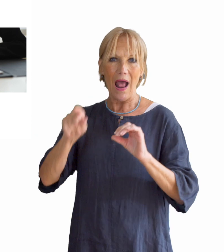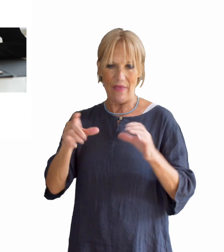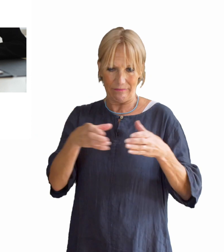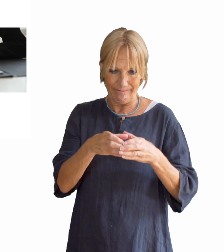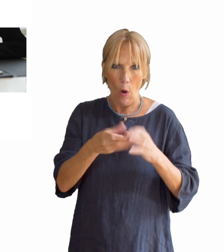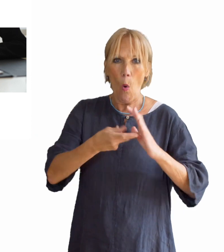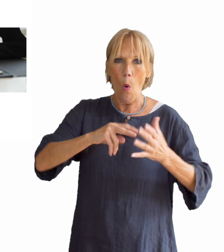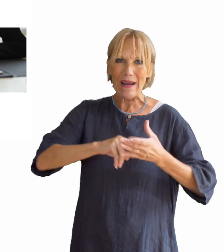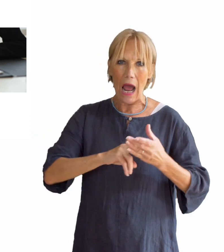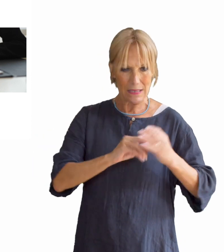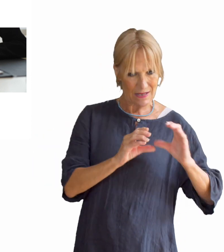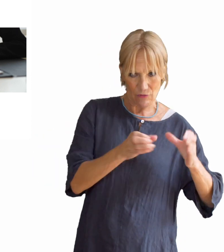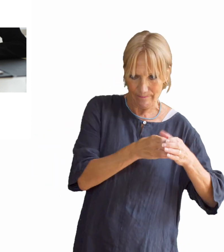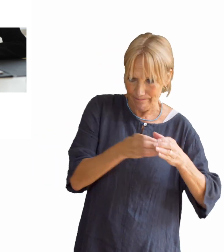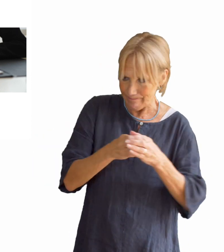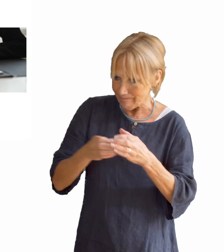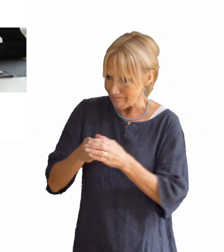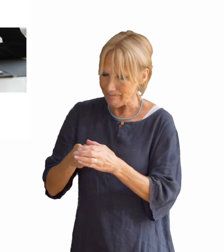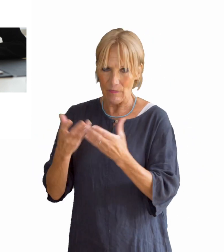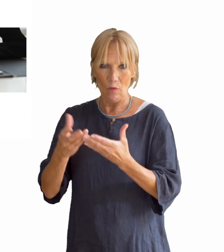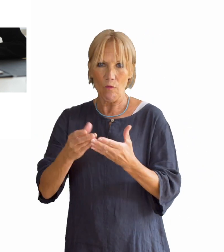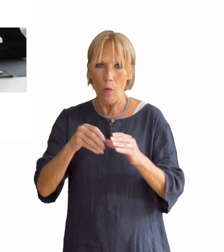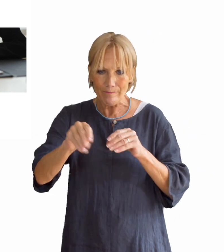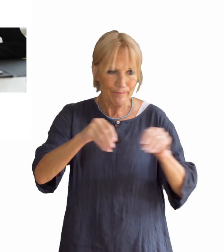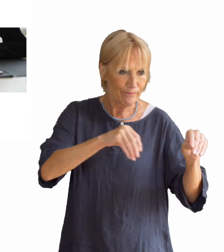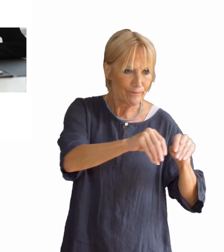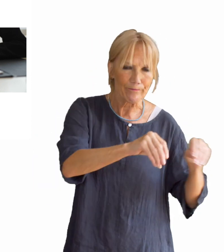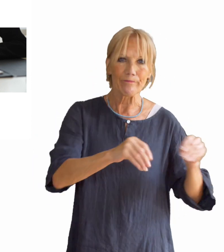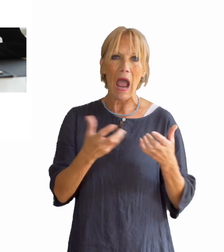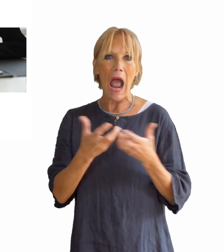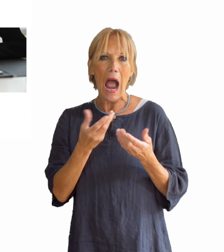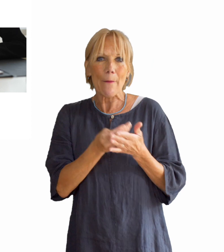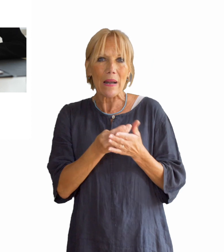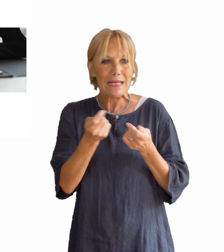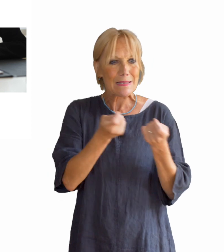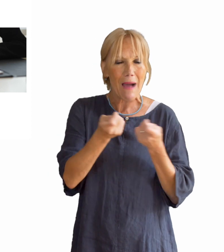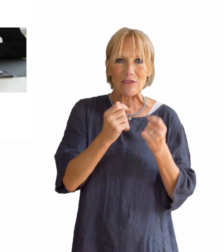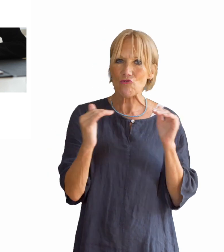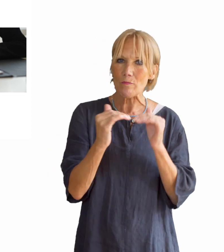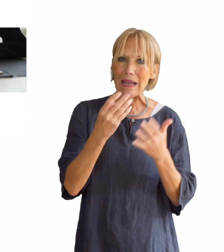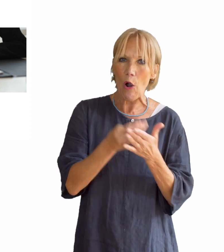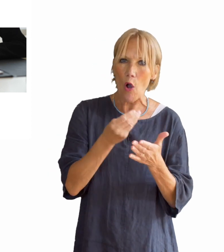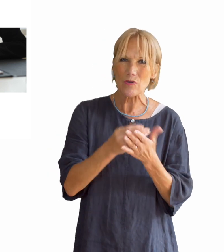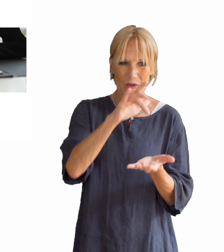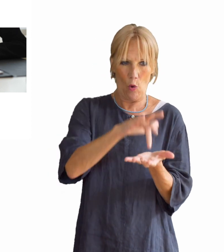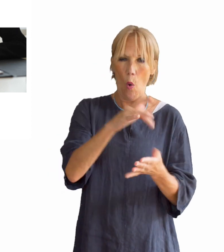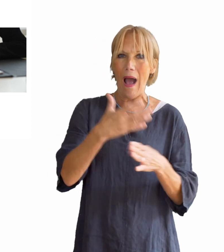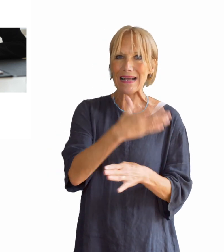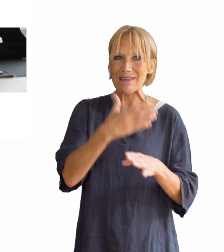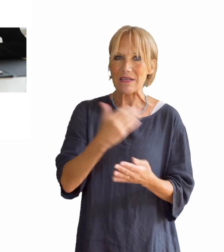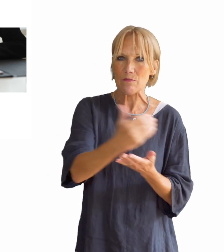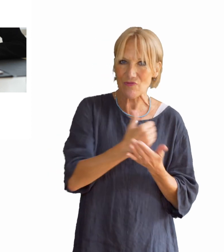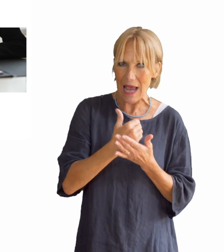pots for different purposes. This way, you don't have all your eggs in one basket, and how money is managed to meet costs will be clear